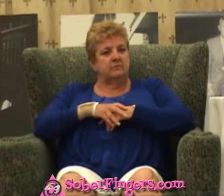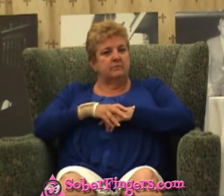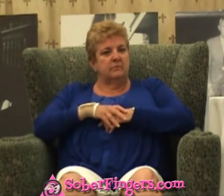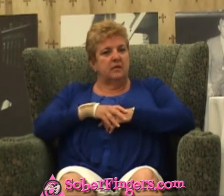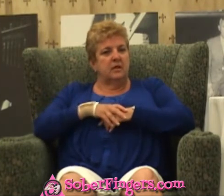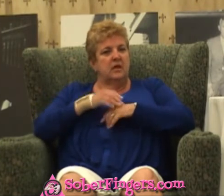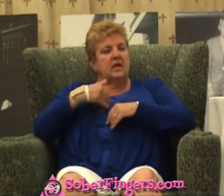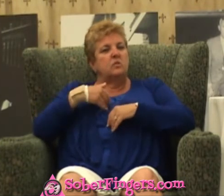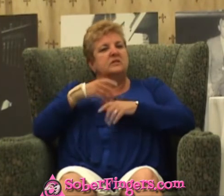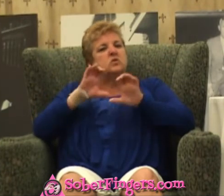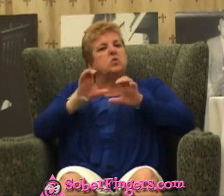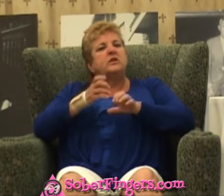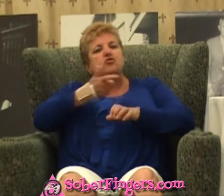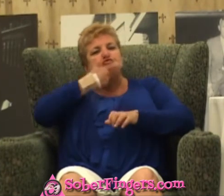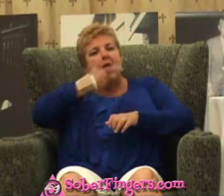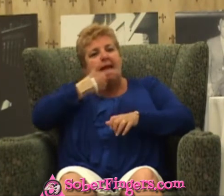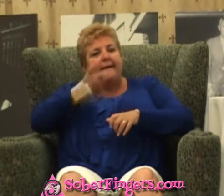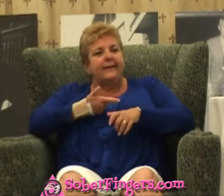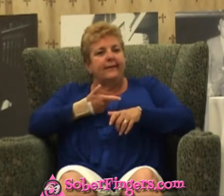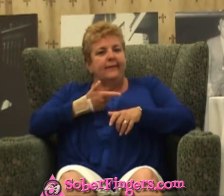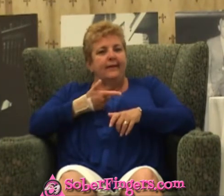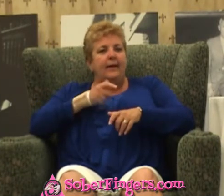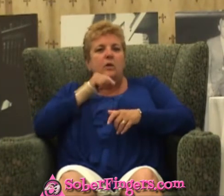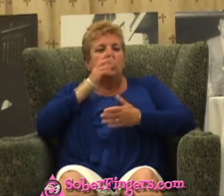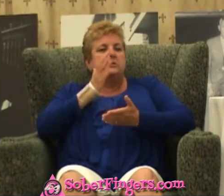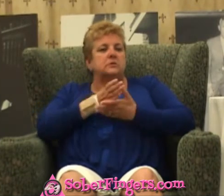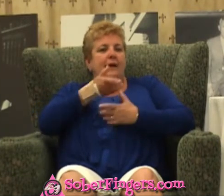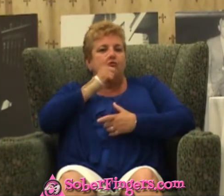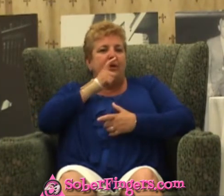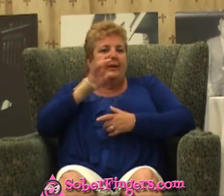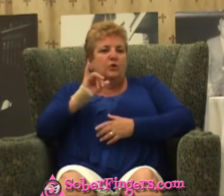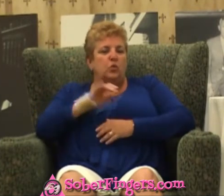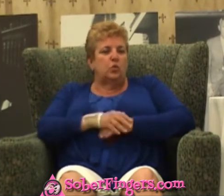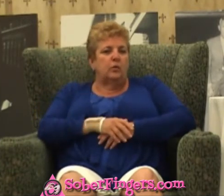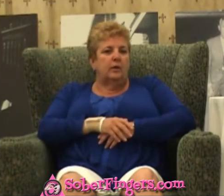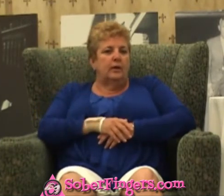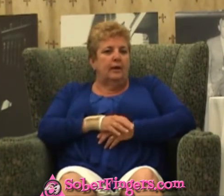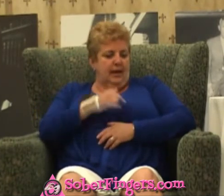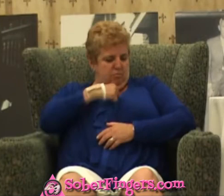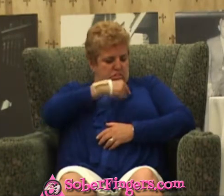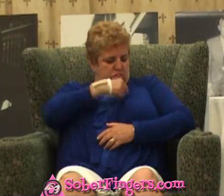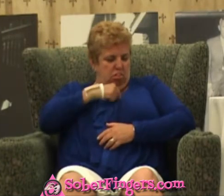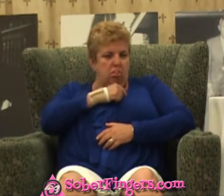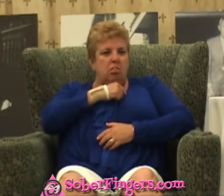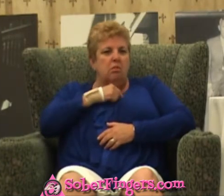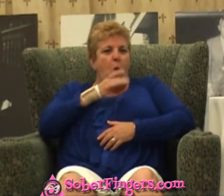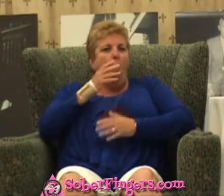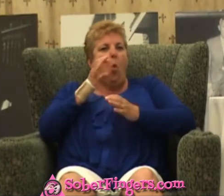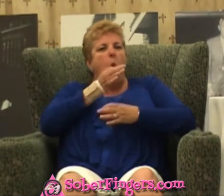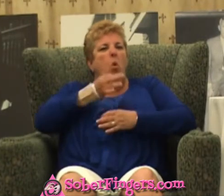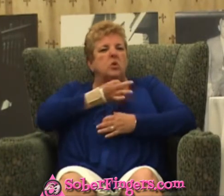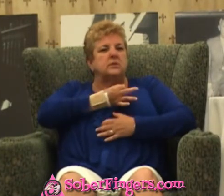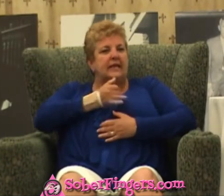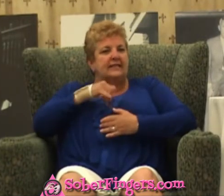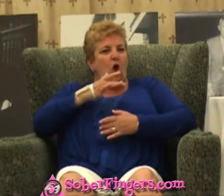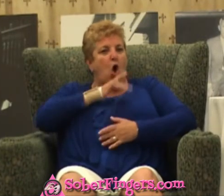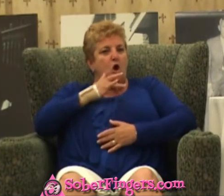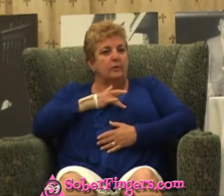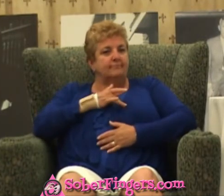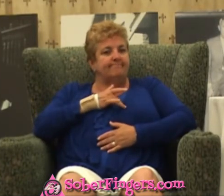crank, and he wasn't going to stop drinking. And mercifully, when he died, I got to go and be the kind of a daughter my mother needed while she buried a second child. And I don't know what